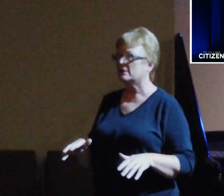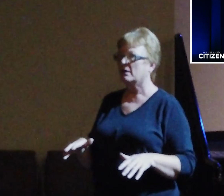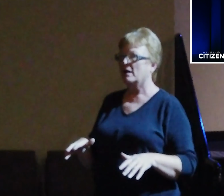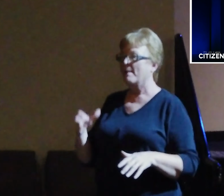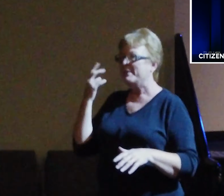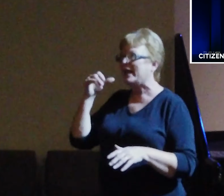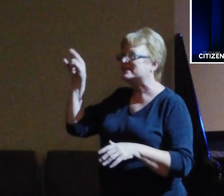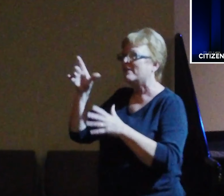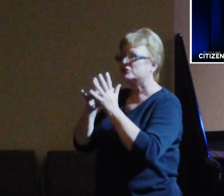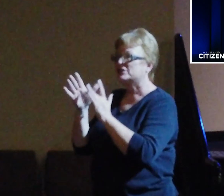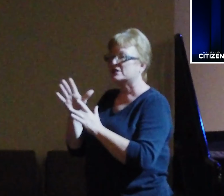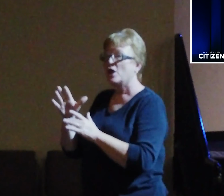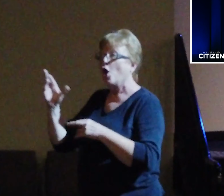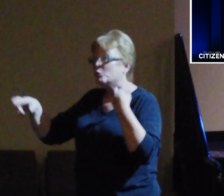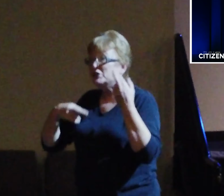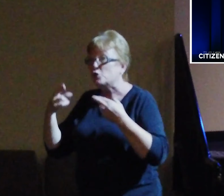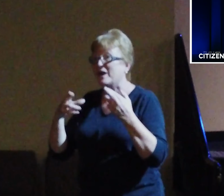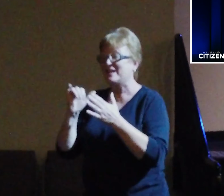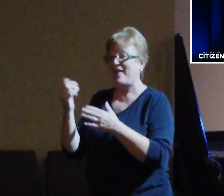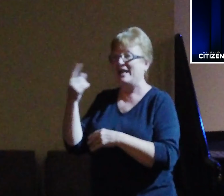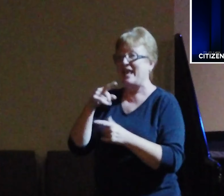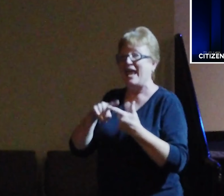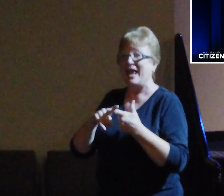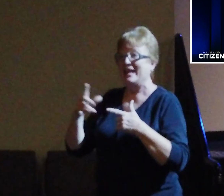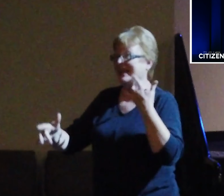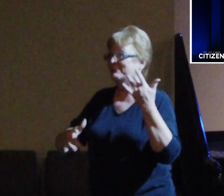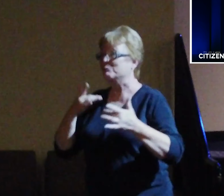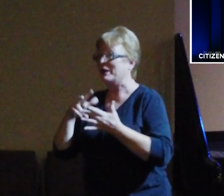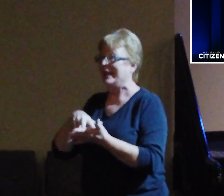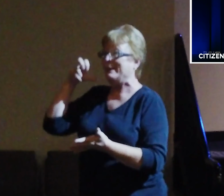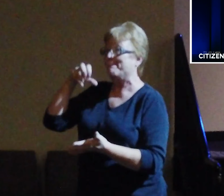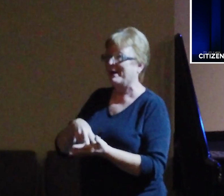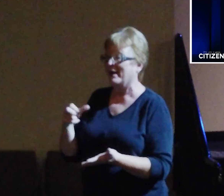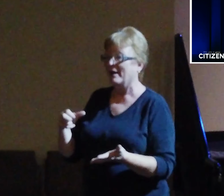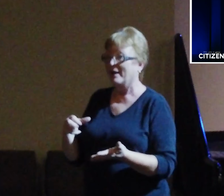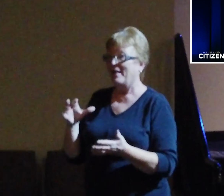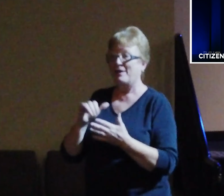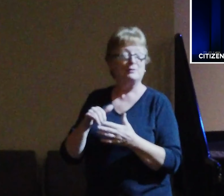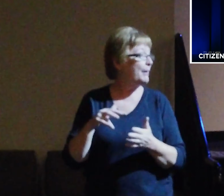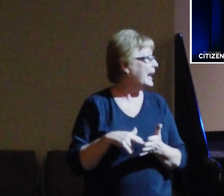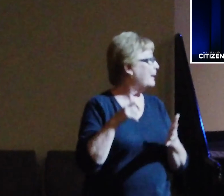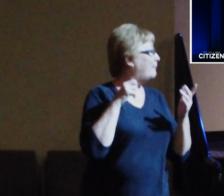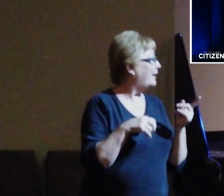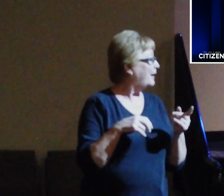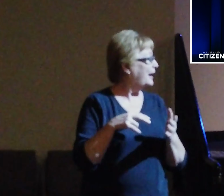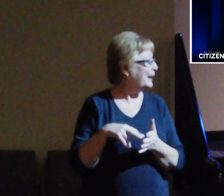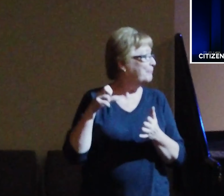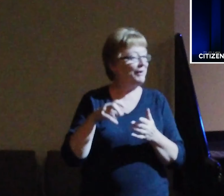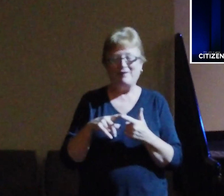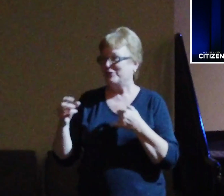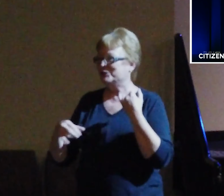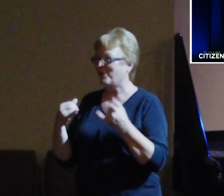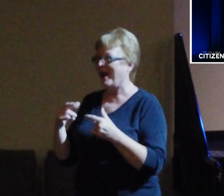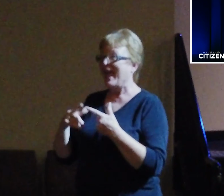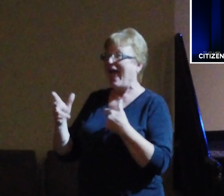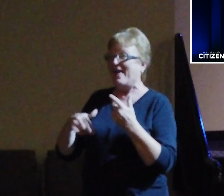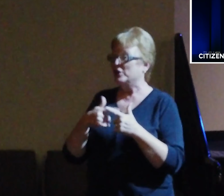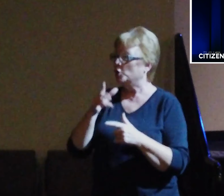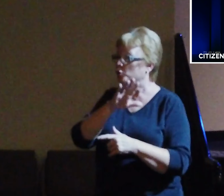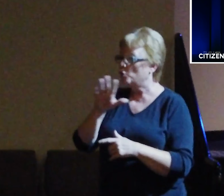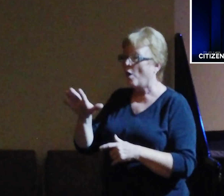Rejoice in that day and leap for joy. That was my leap. For behold, your